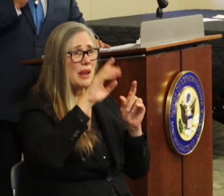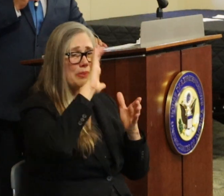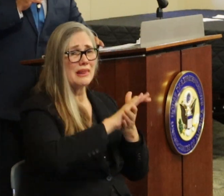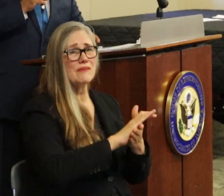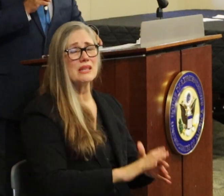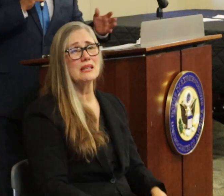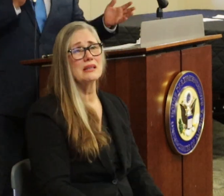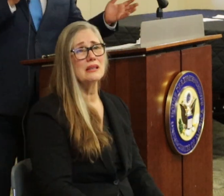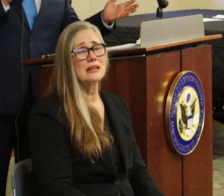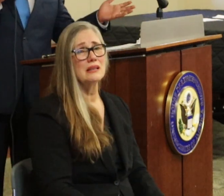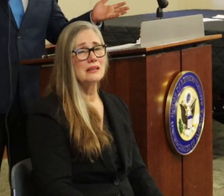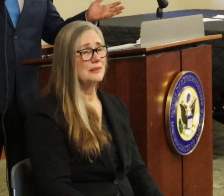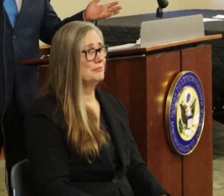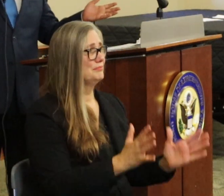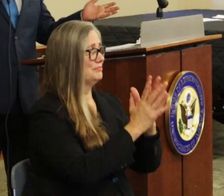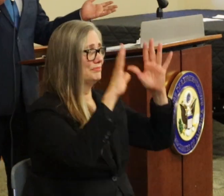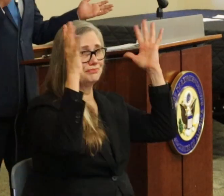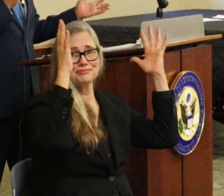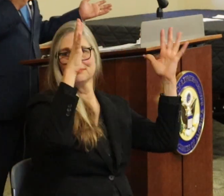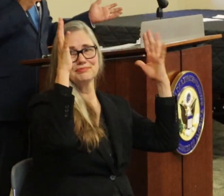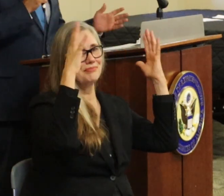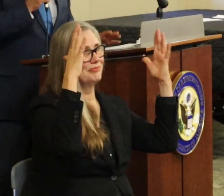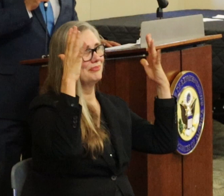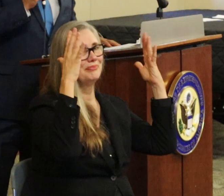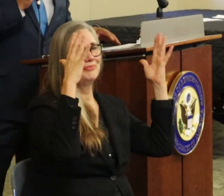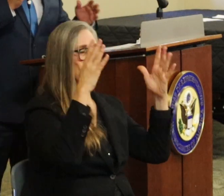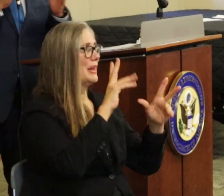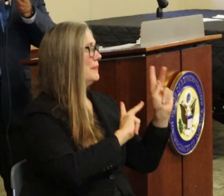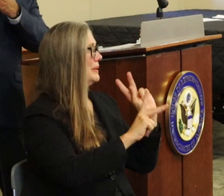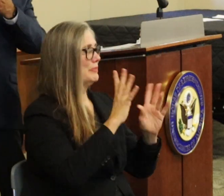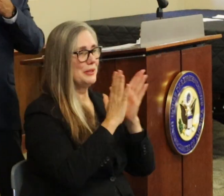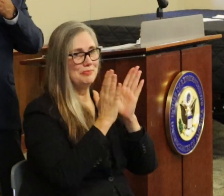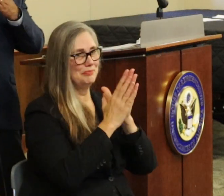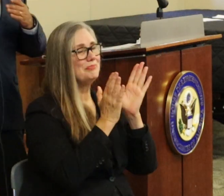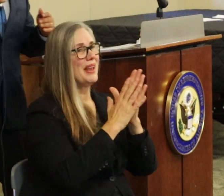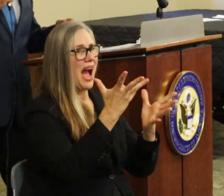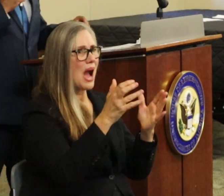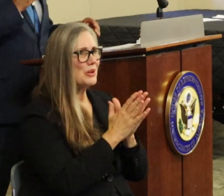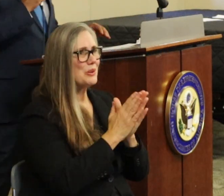it. You. Thank you. A point well taken, absolutely. I want to applaud you too.